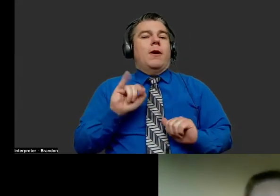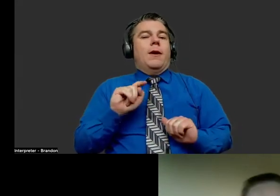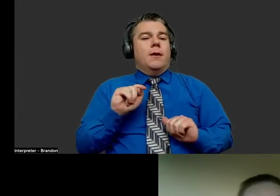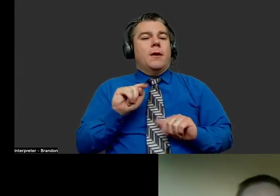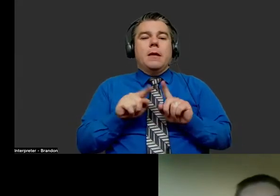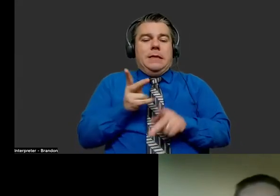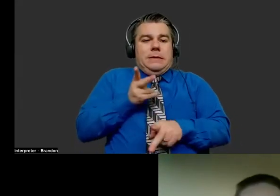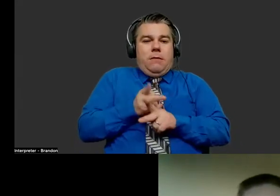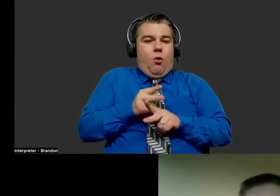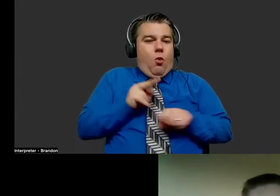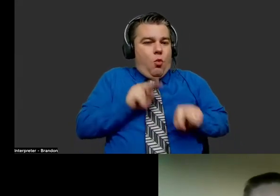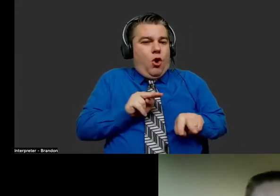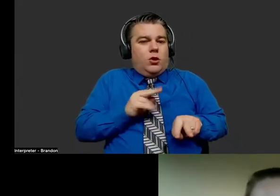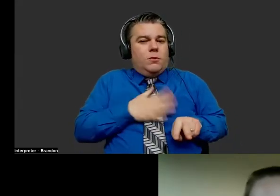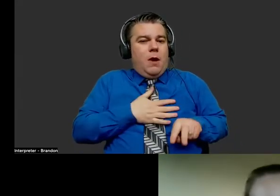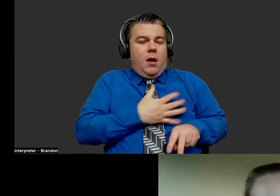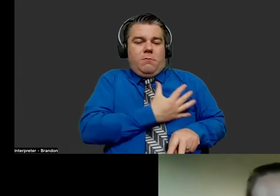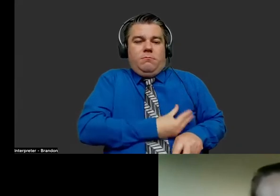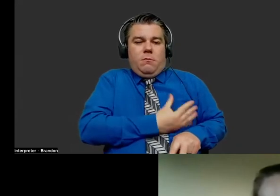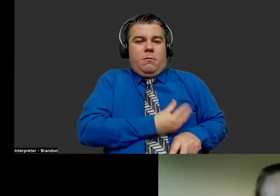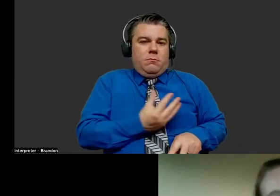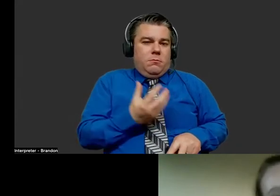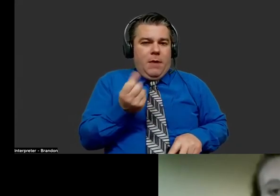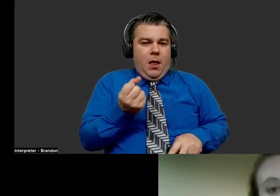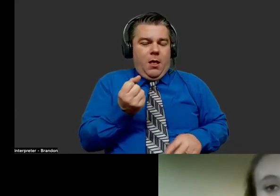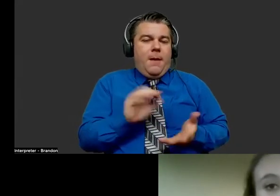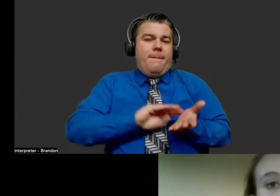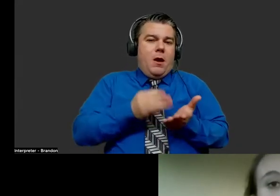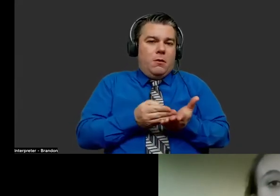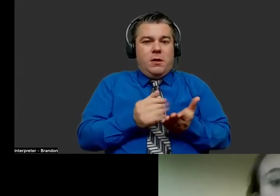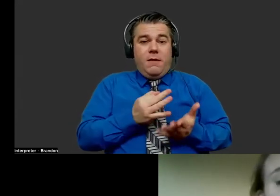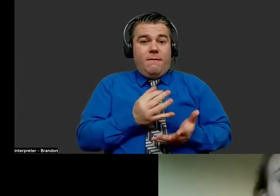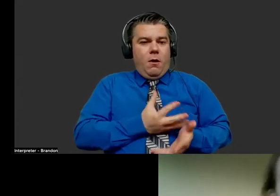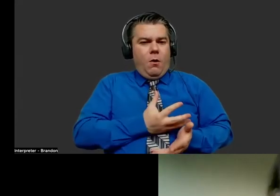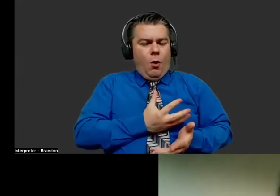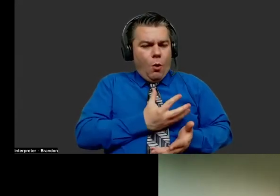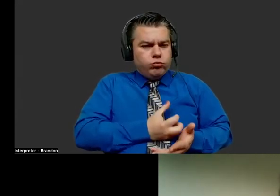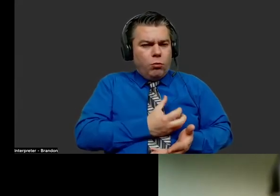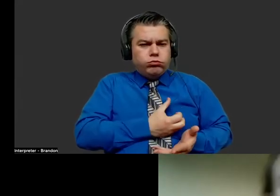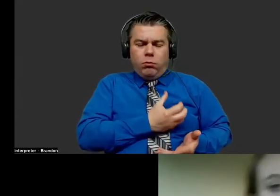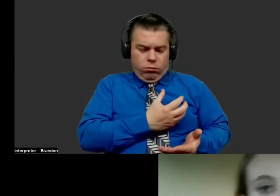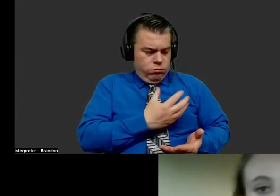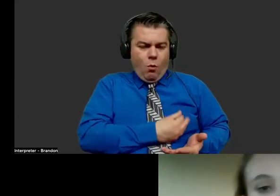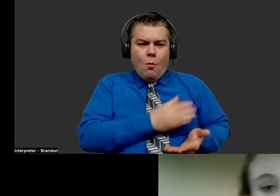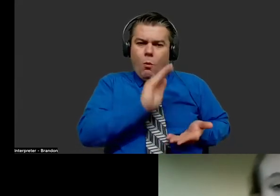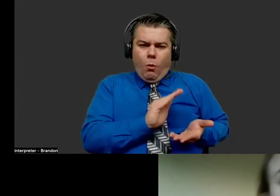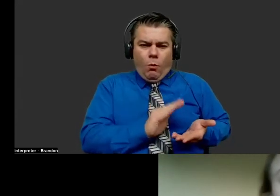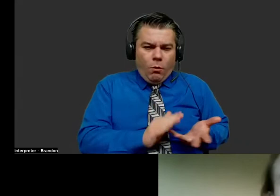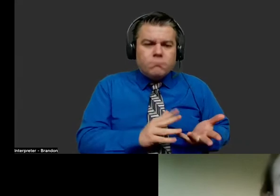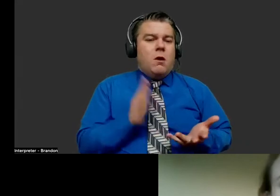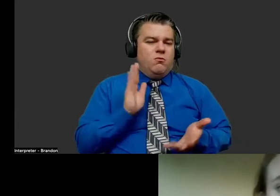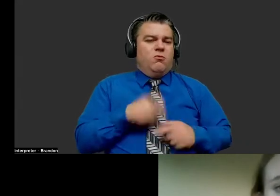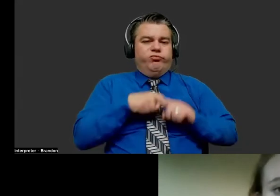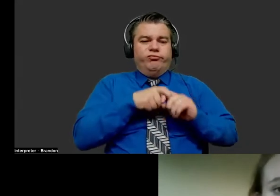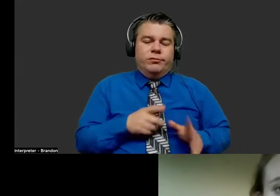close eye on my production and then go from there. If I start noticing my production dropping, I'll probably stop. It's a